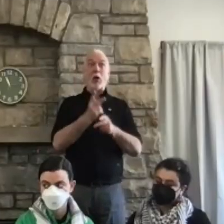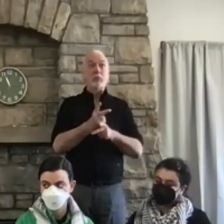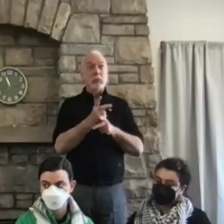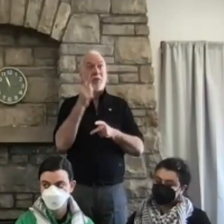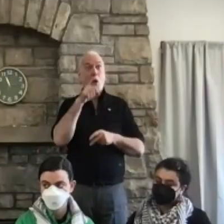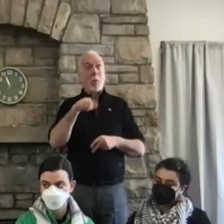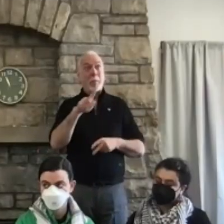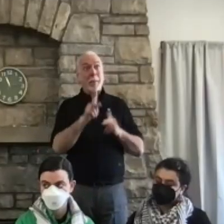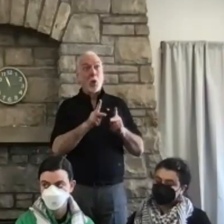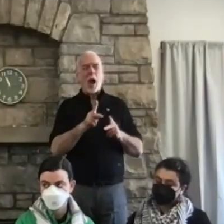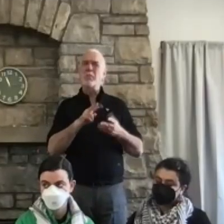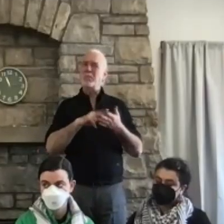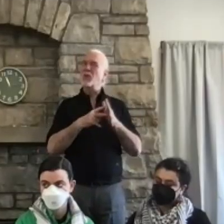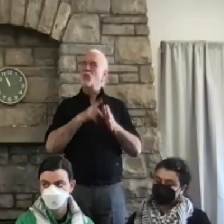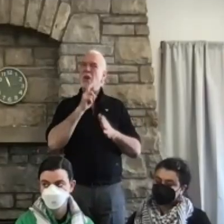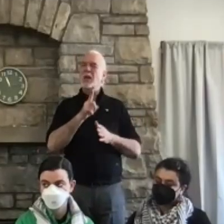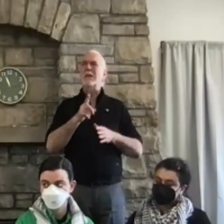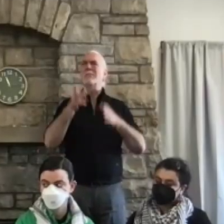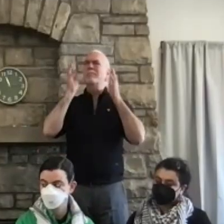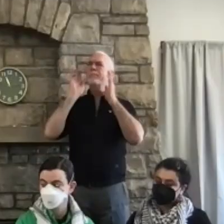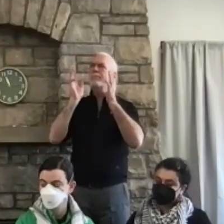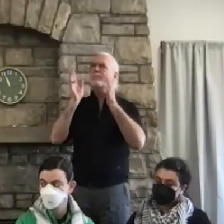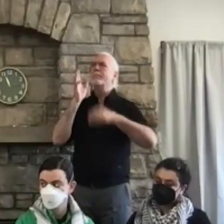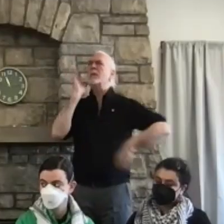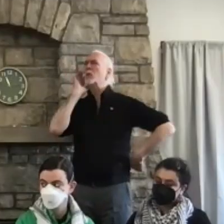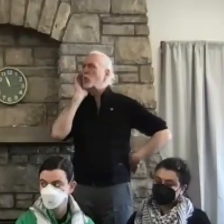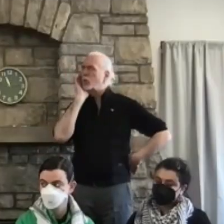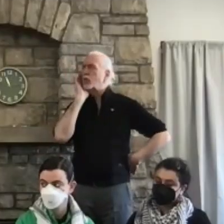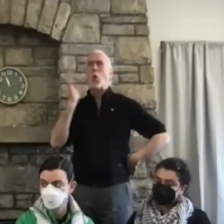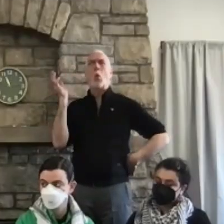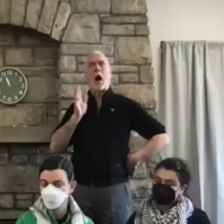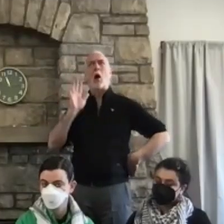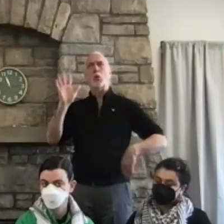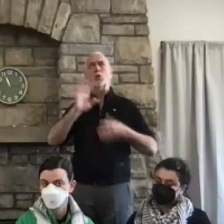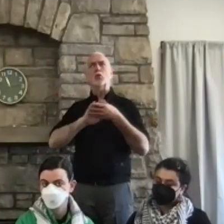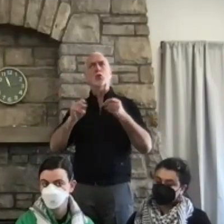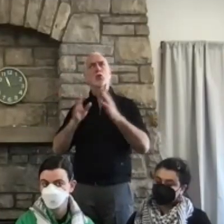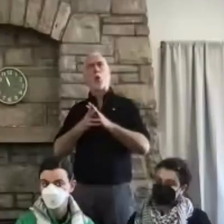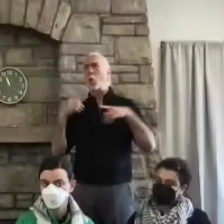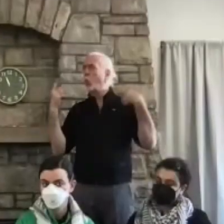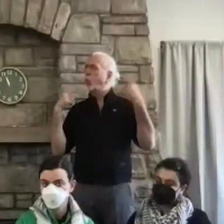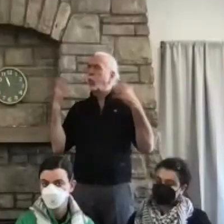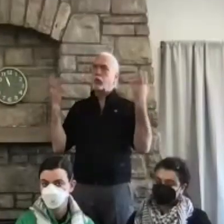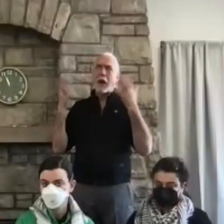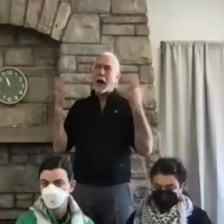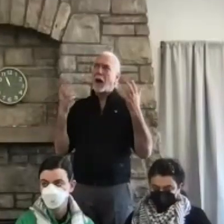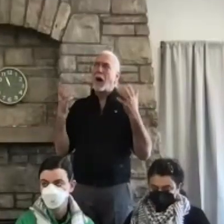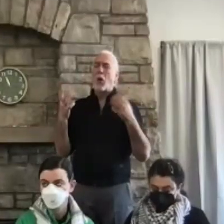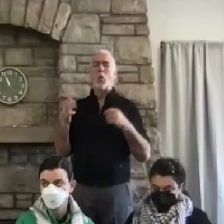being like, wow, that's pretty wild story you just shared or whatever. And like just knowing